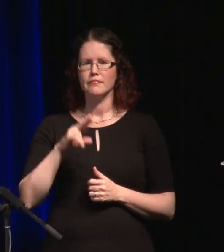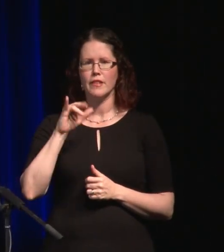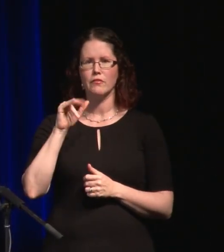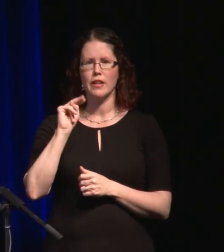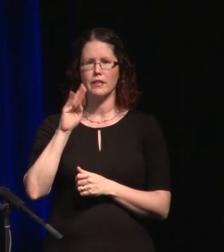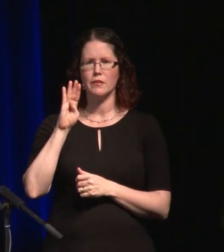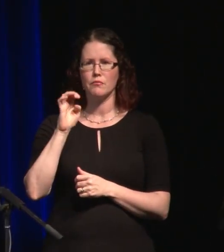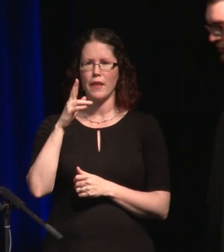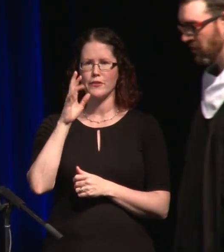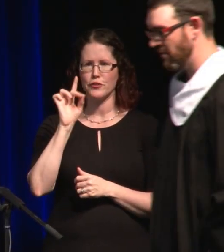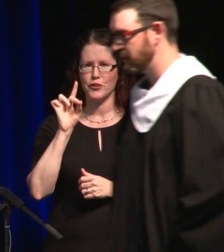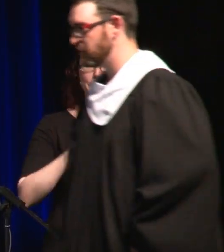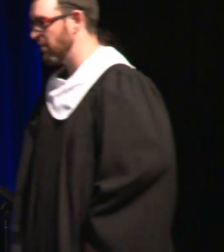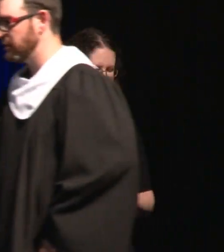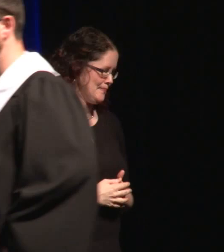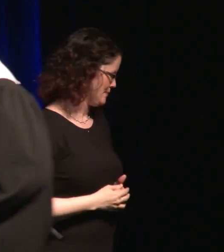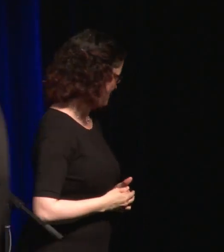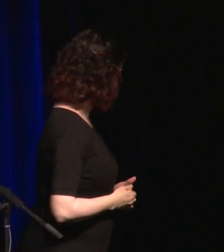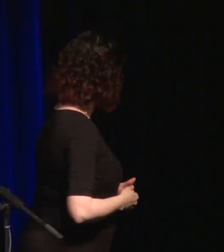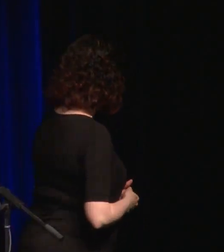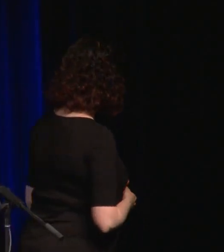Ryan Blanchard.